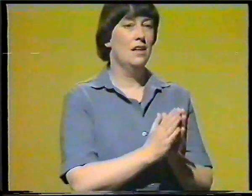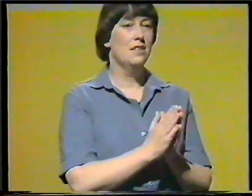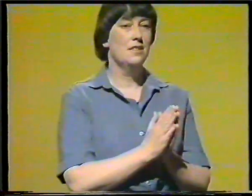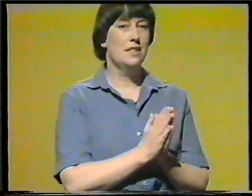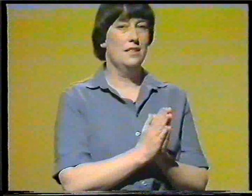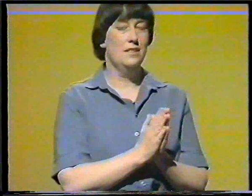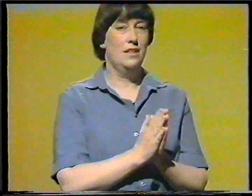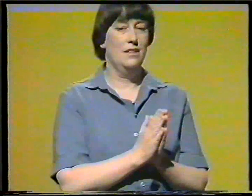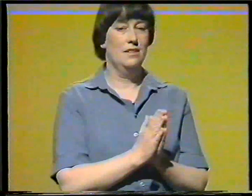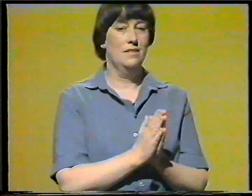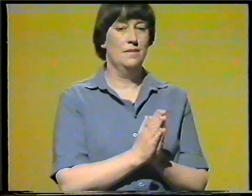Sunday.